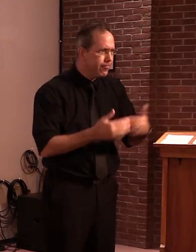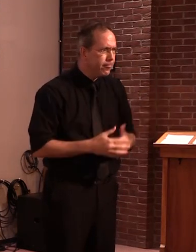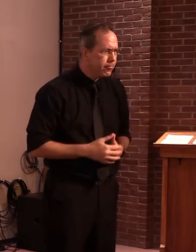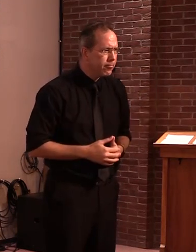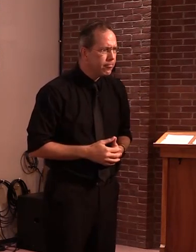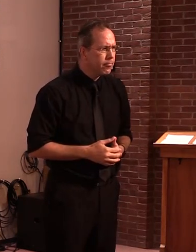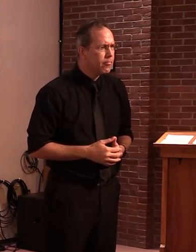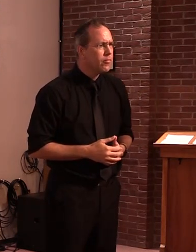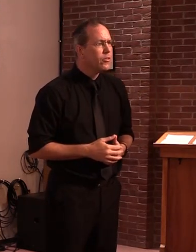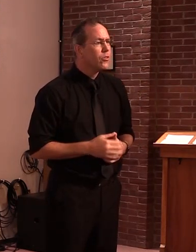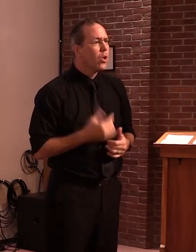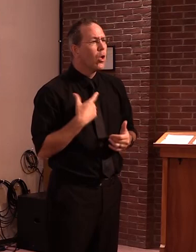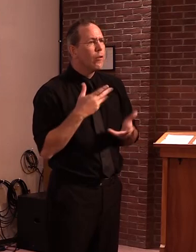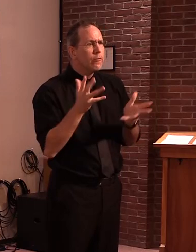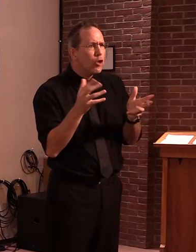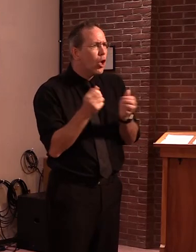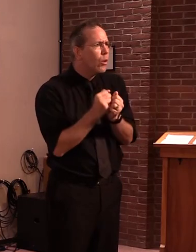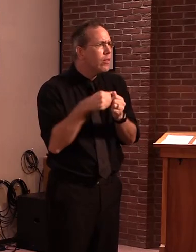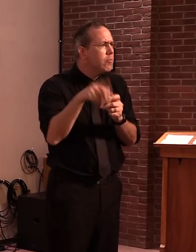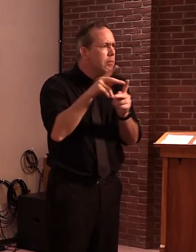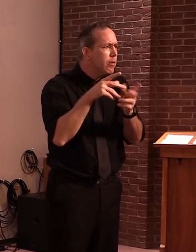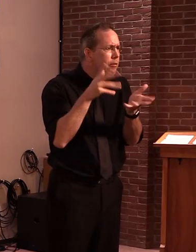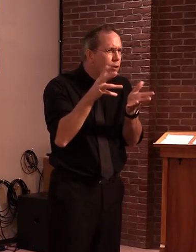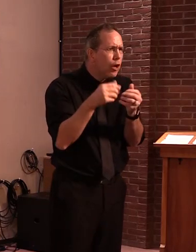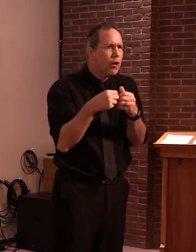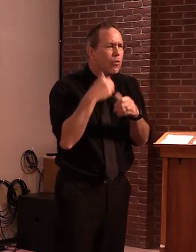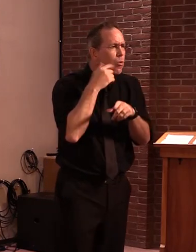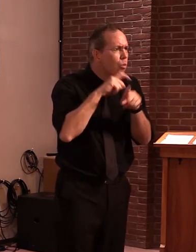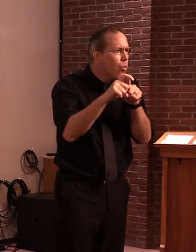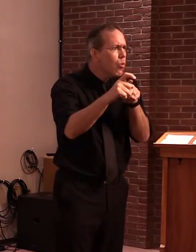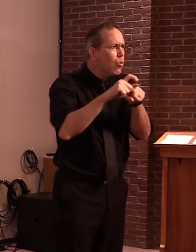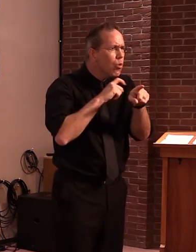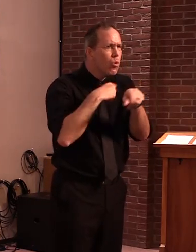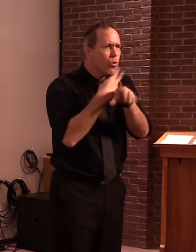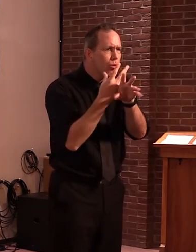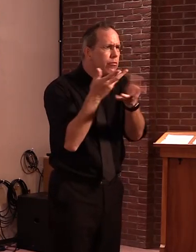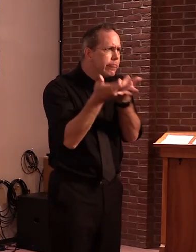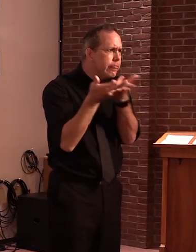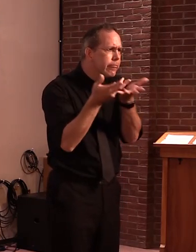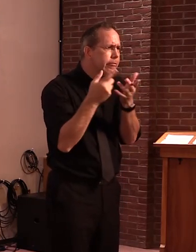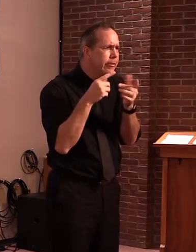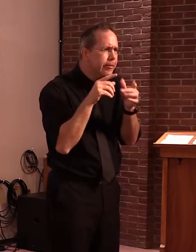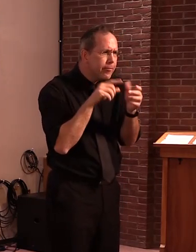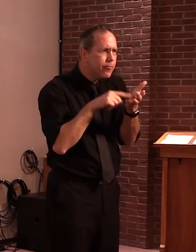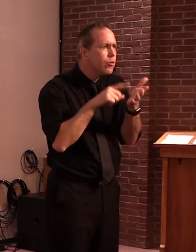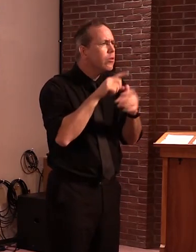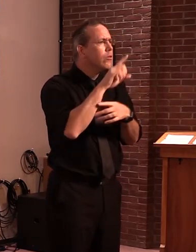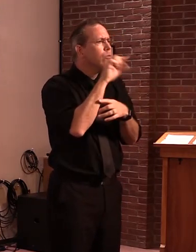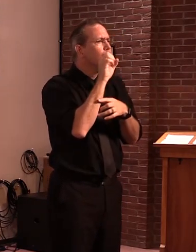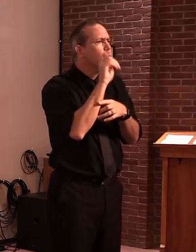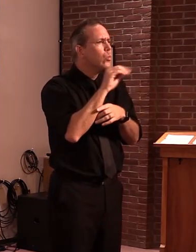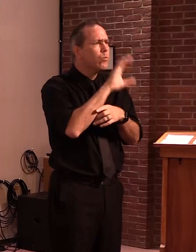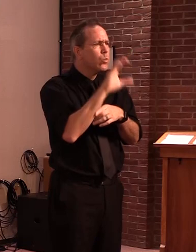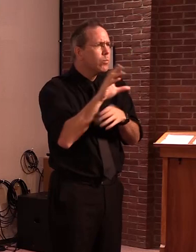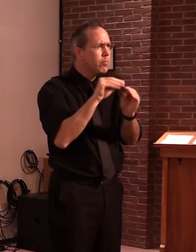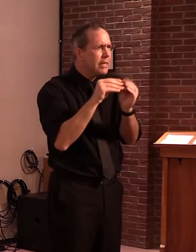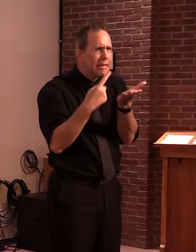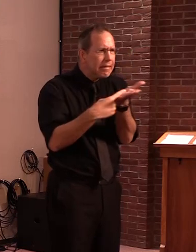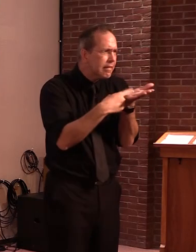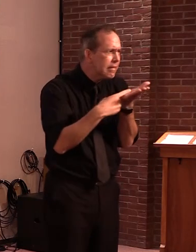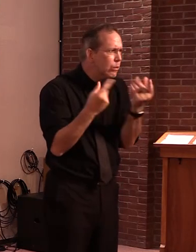I suspect there's several Zoom meetings going on in terms of coordinating it. Just to give you an update,